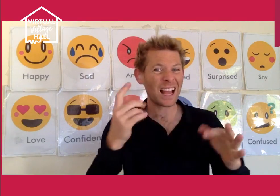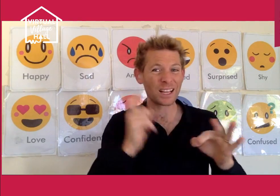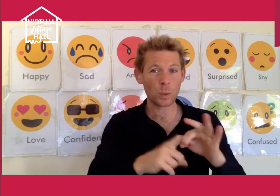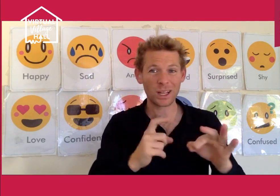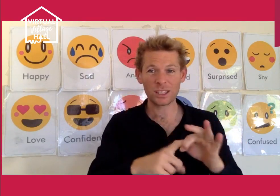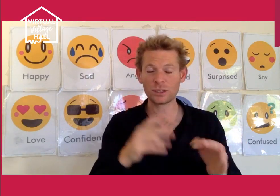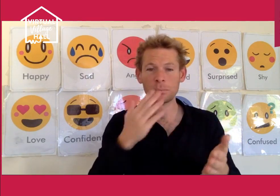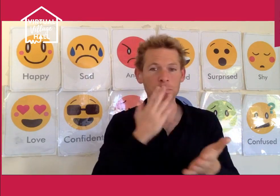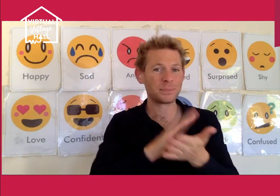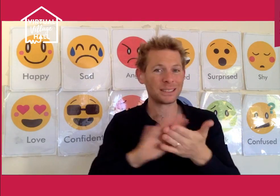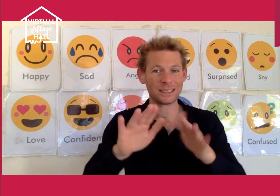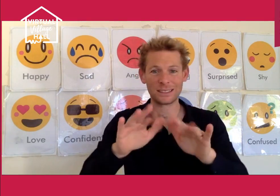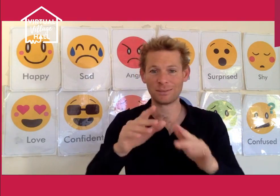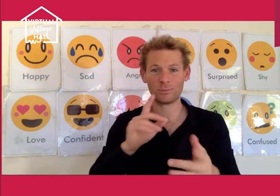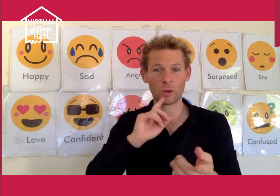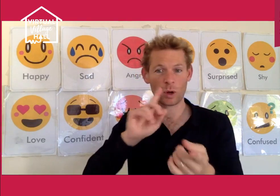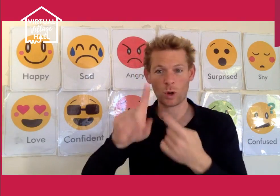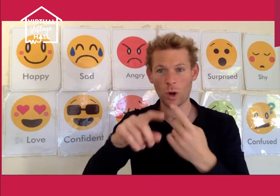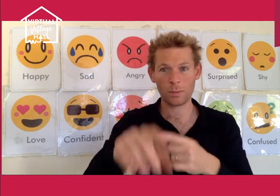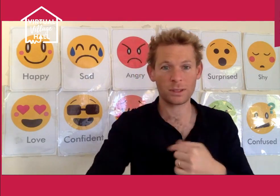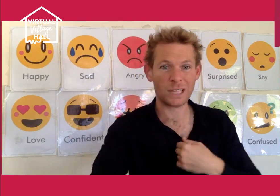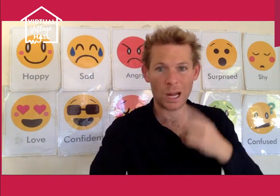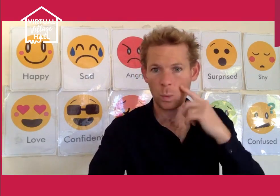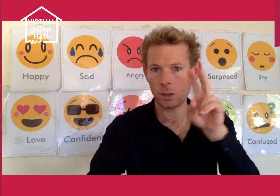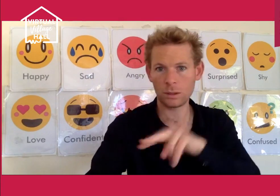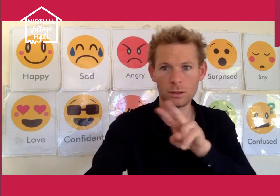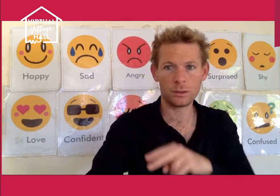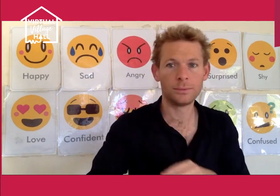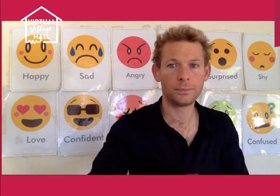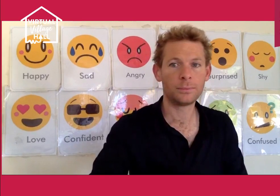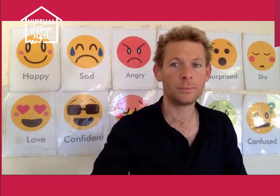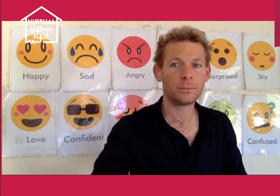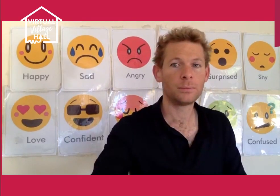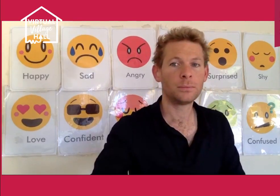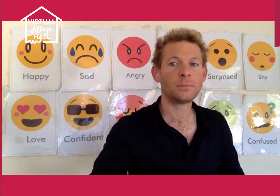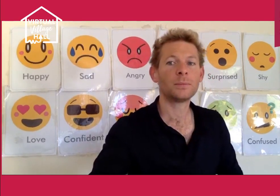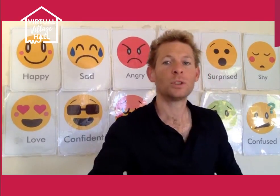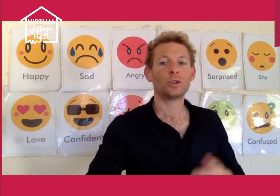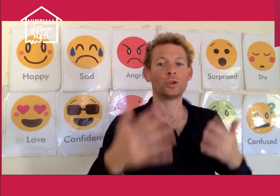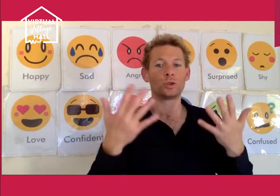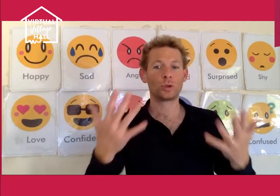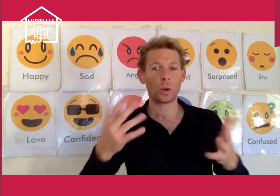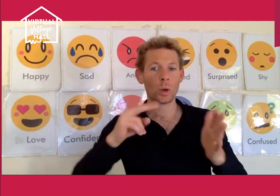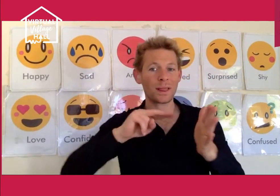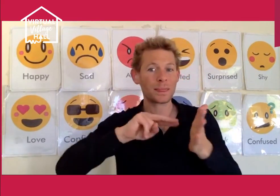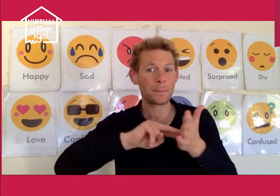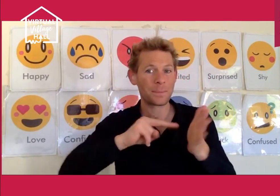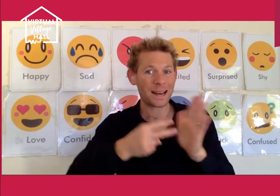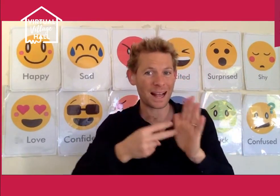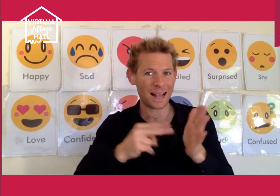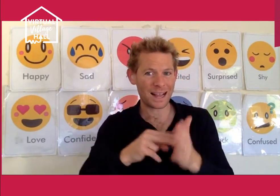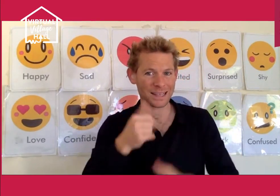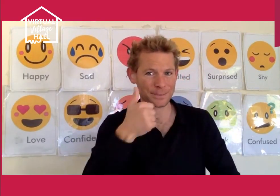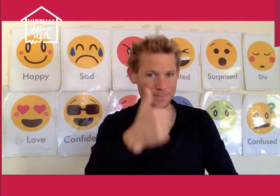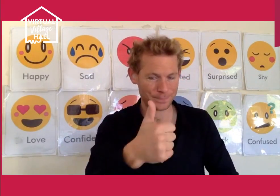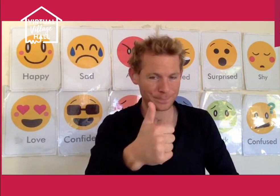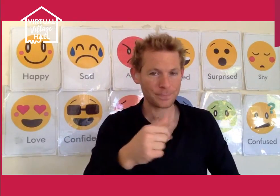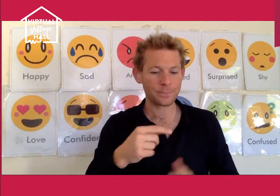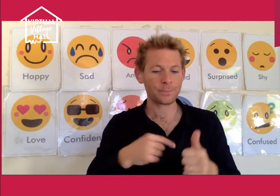Okay, so if you have any questions through today, please do comment, because I'm going to keep an eye on the comments and see them all coming